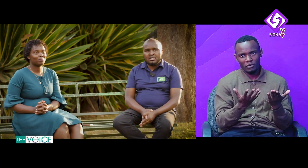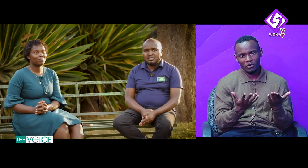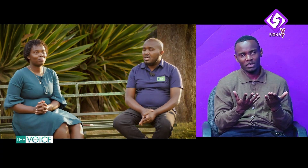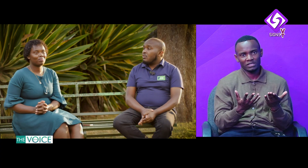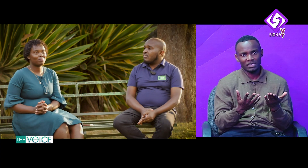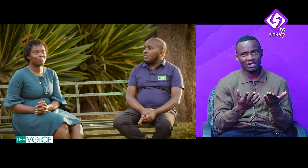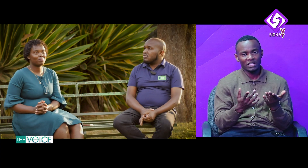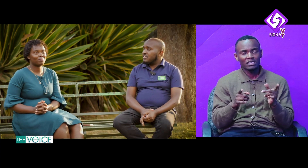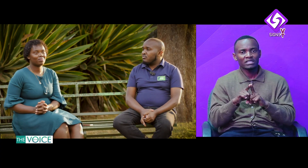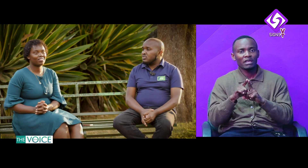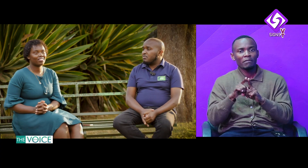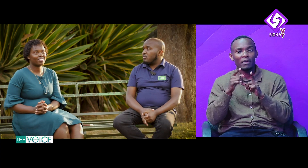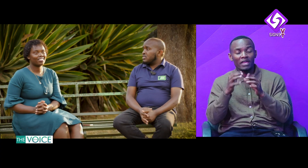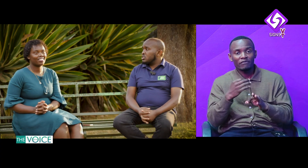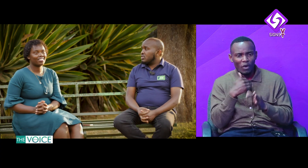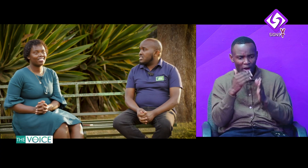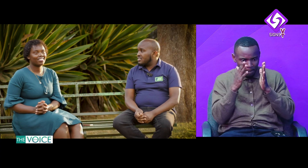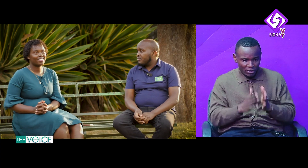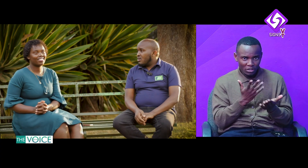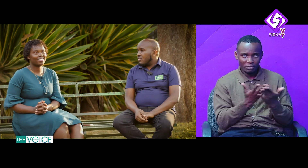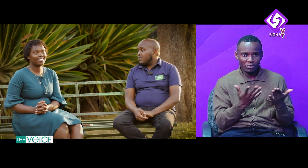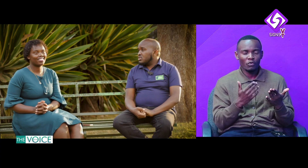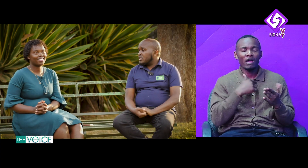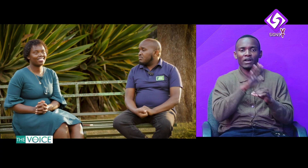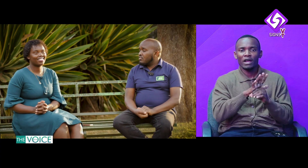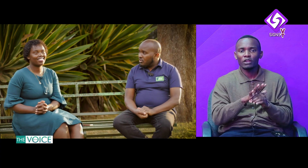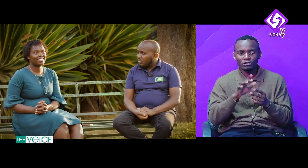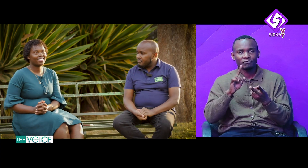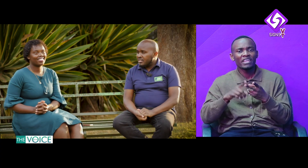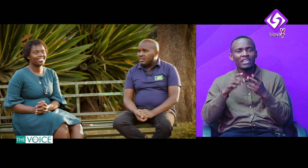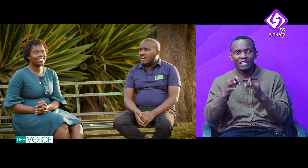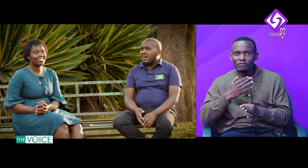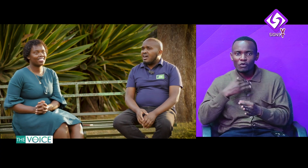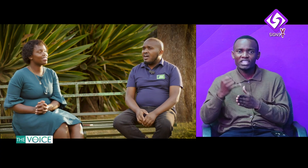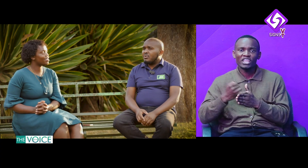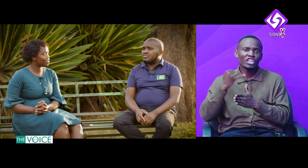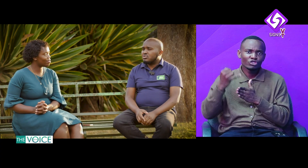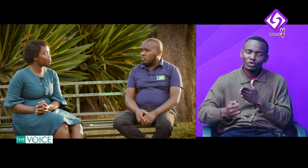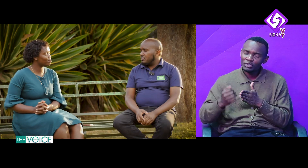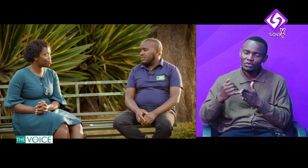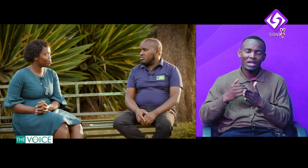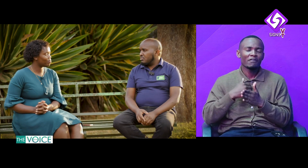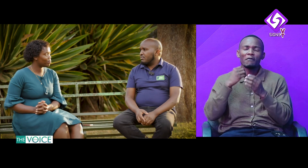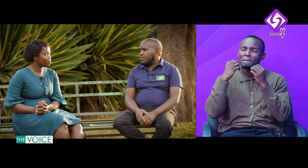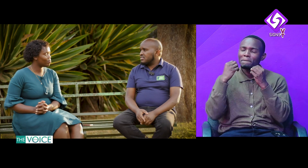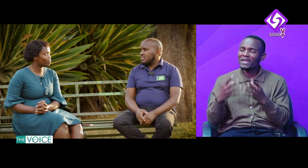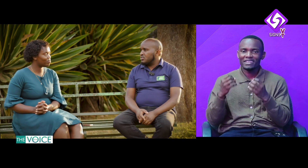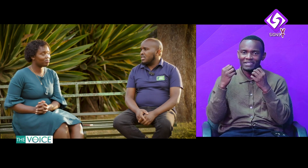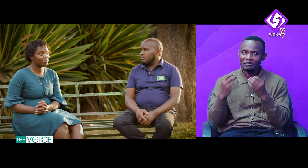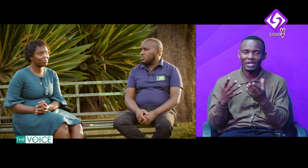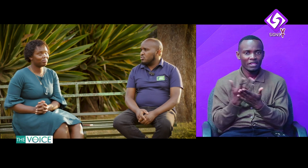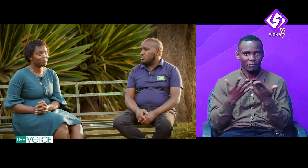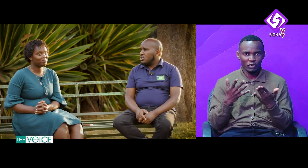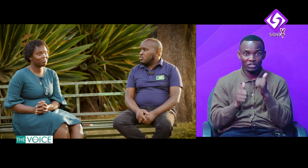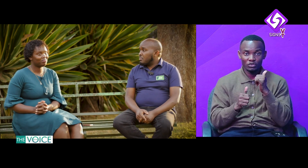personalized products, we have a lot of them. For those people who want insurance, we have an insurance portfolio. We have so many products that we